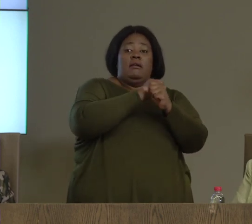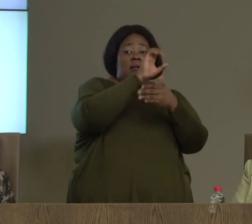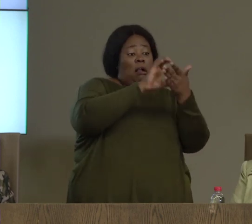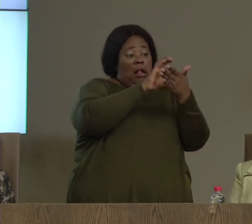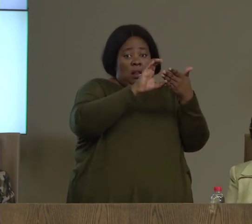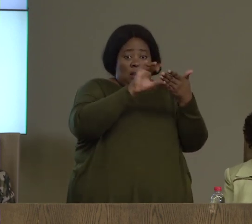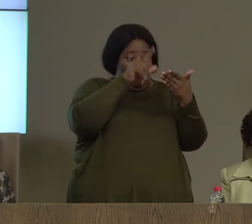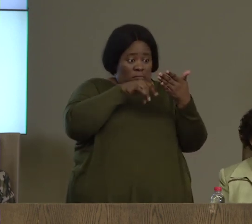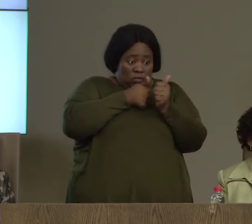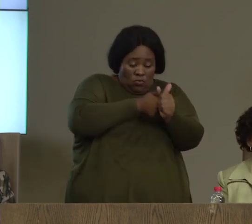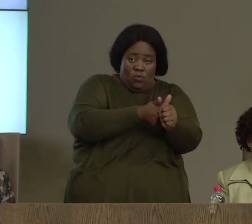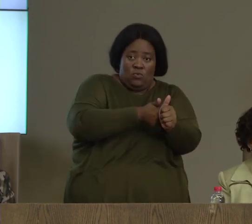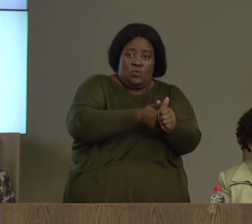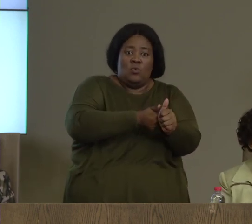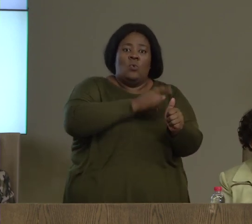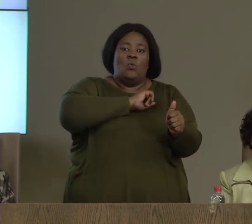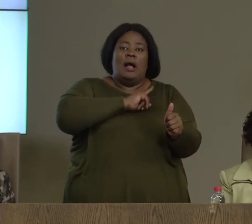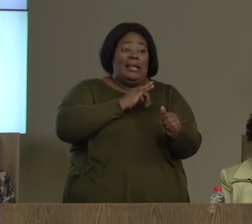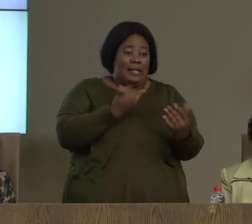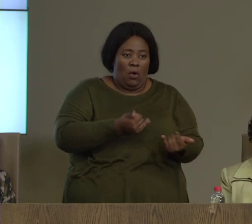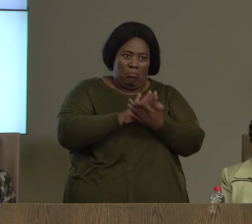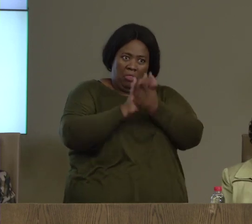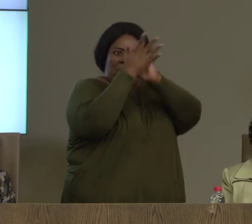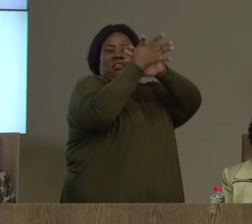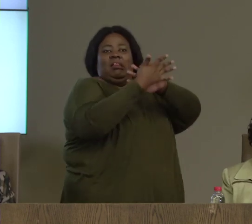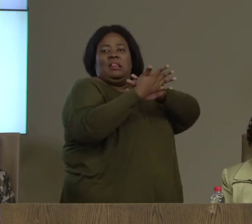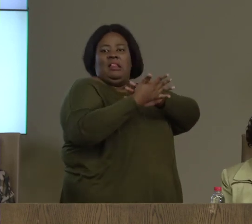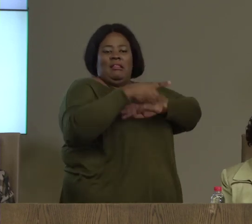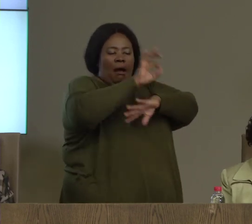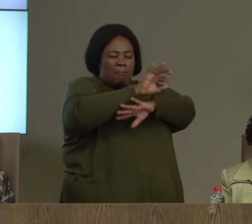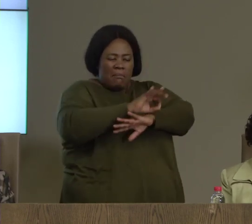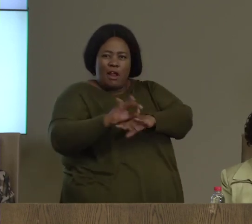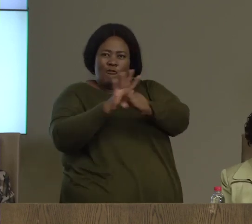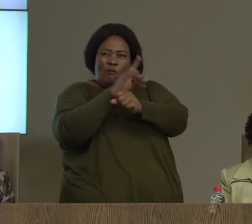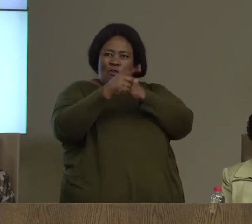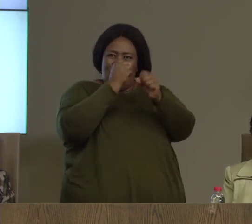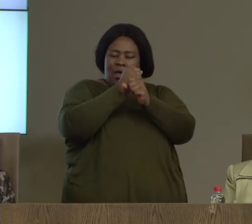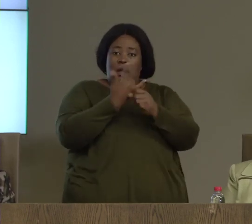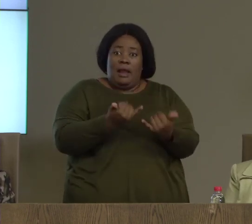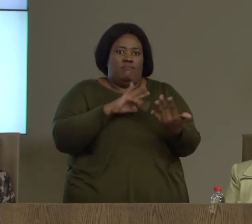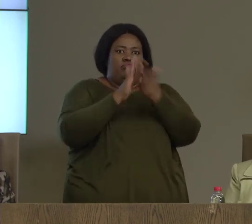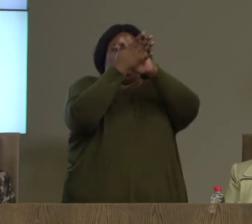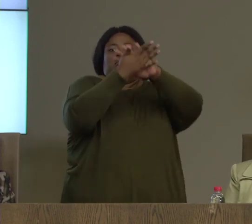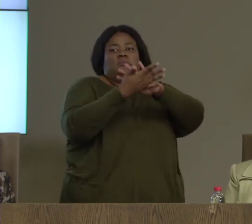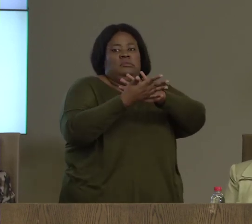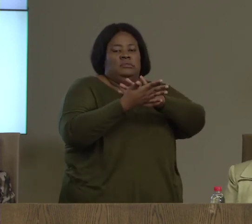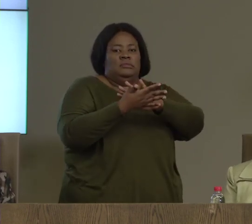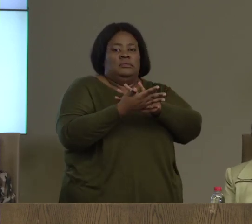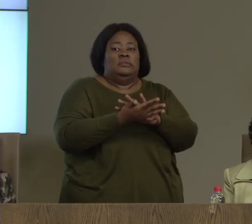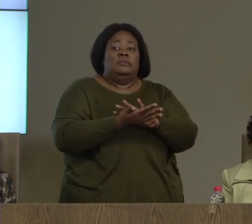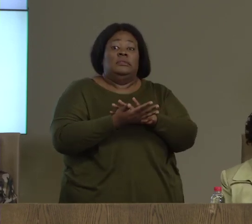calendar because it's now completely disrupted. So we have to legally gazette it. We are